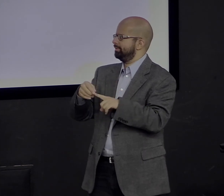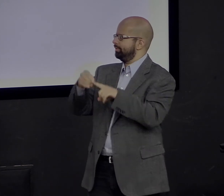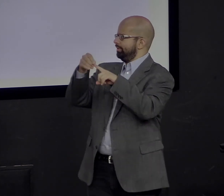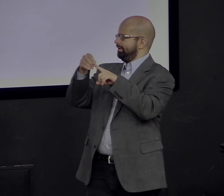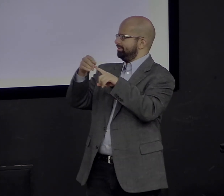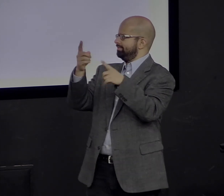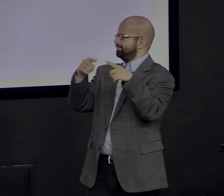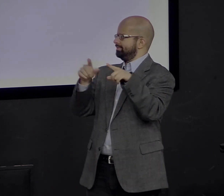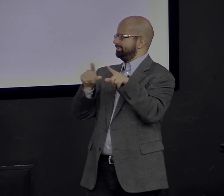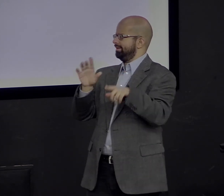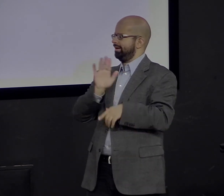International Sign Language is a